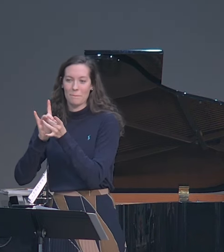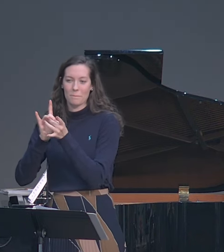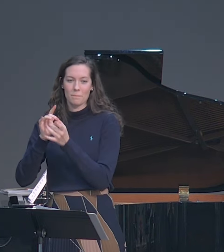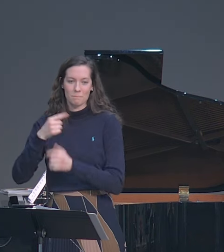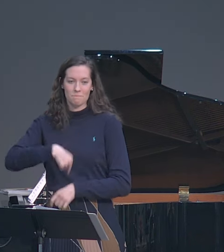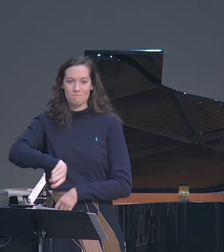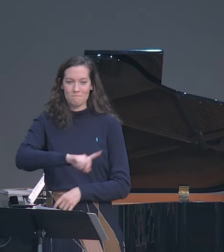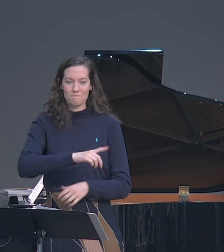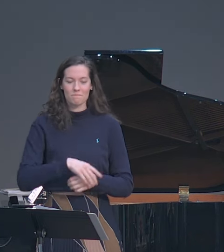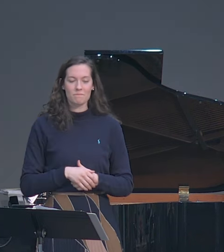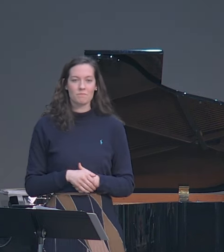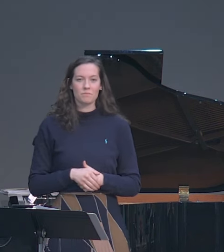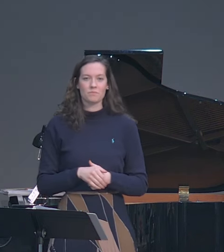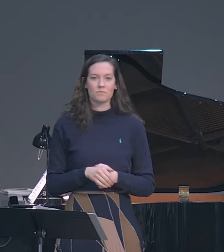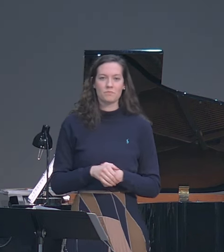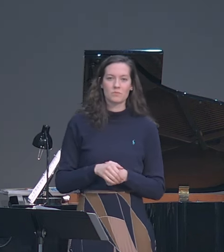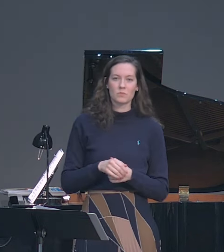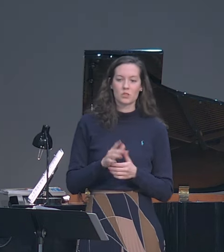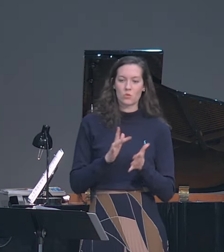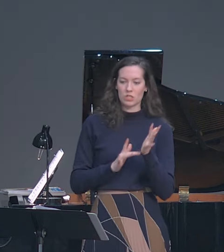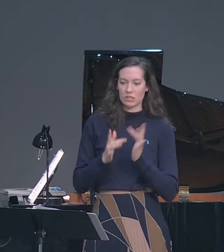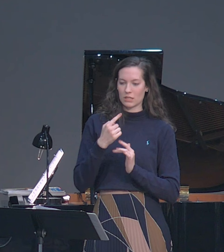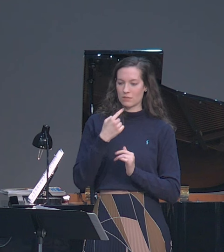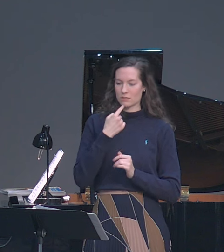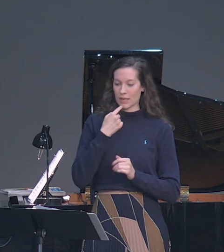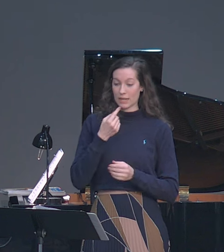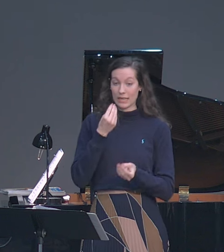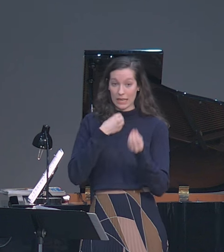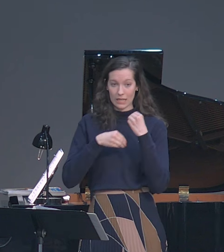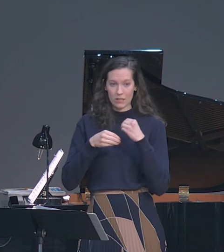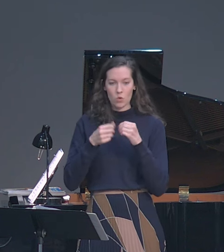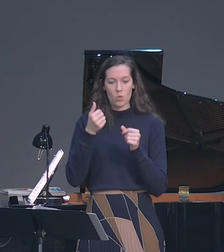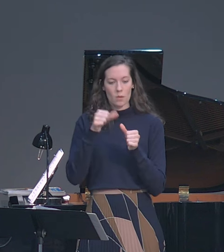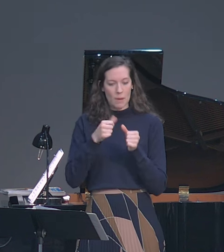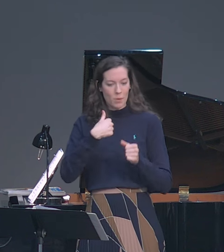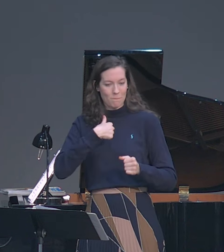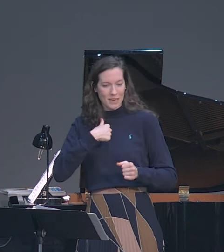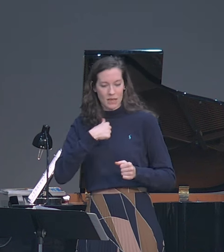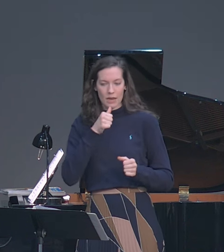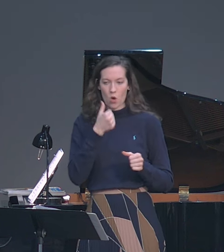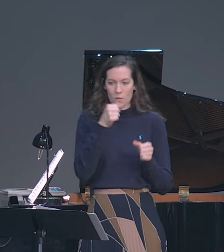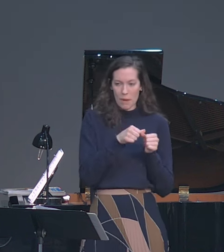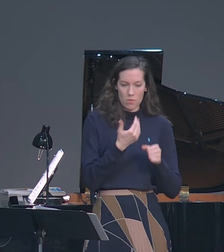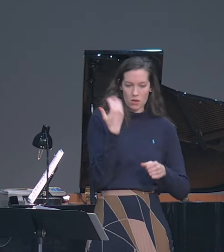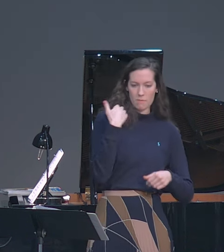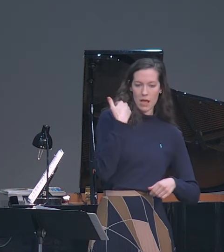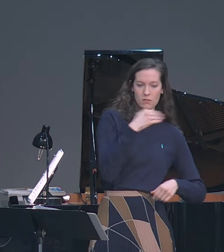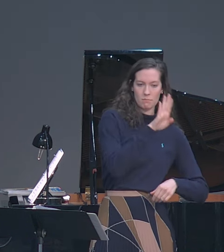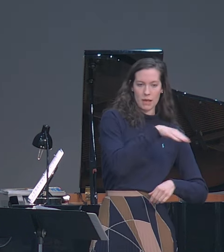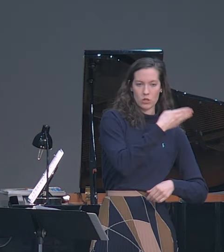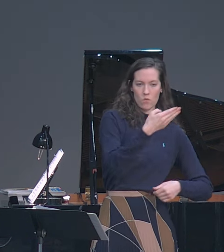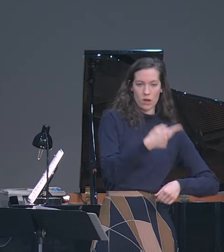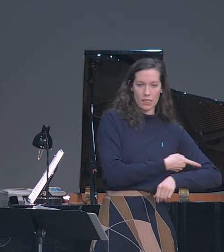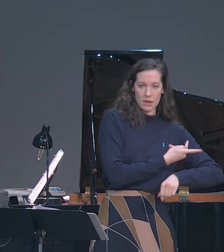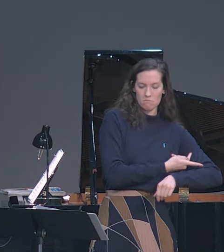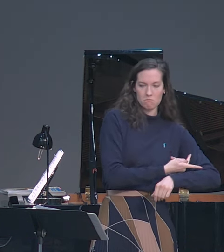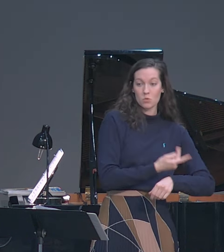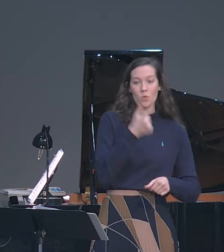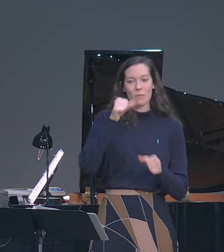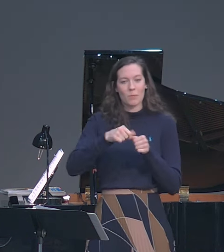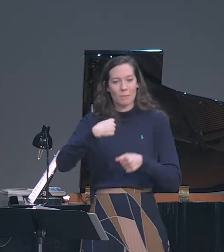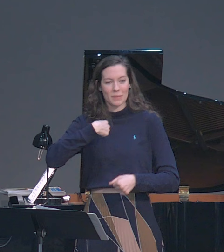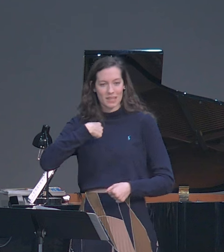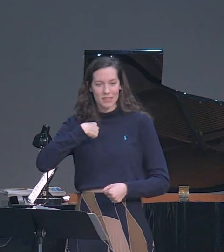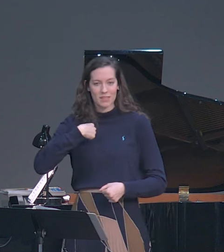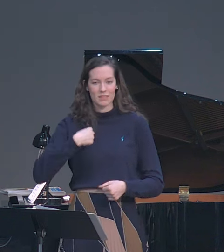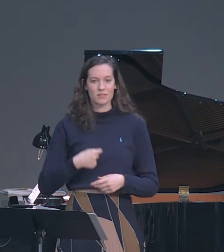in remembrance of me. Not in remembrance of the Passover lambs, but in remembrance of me.